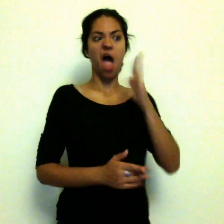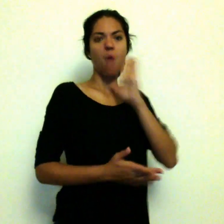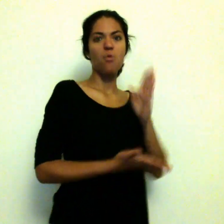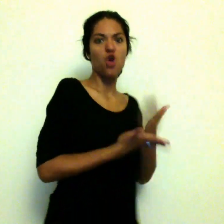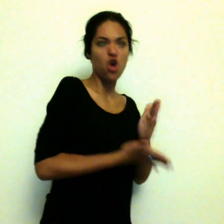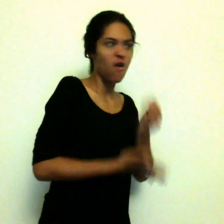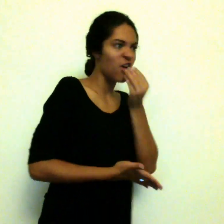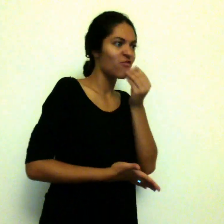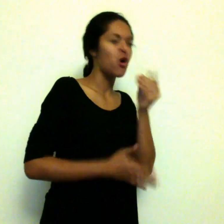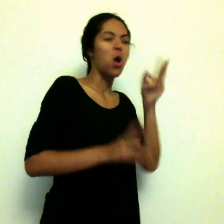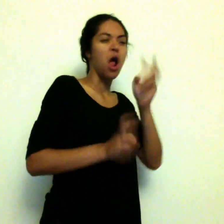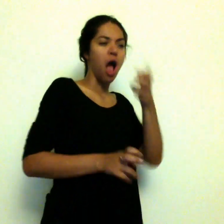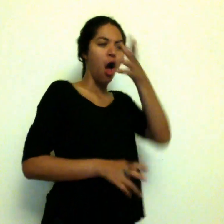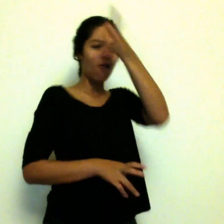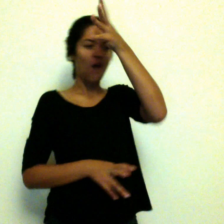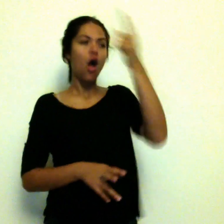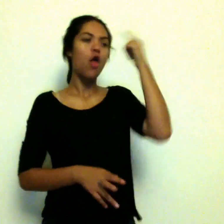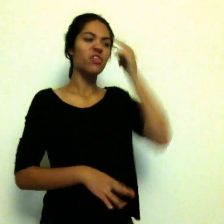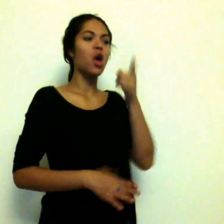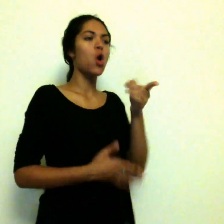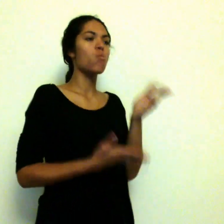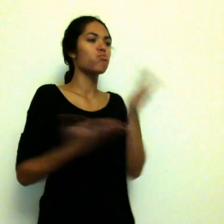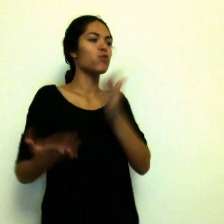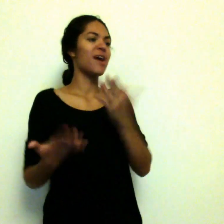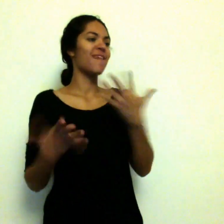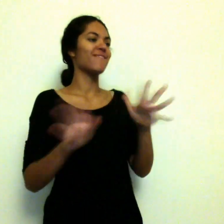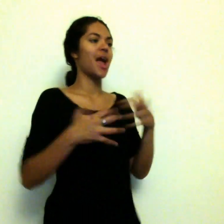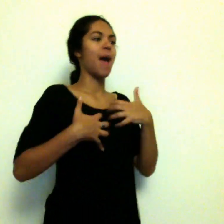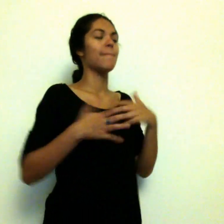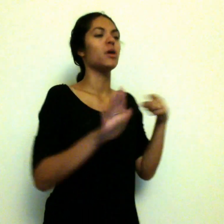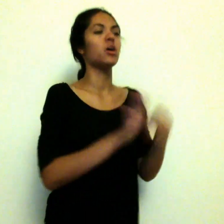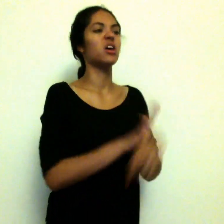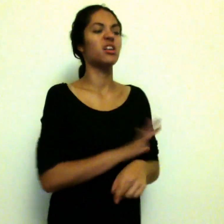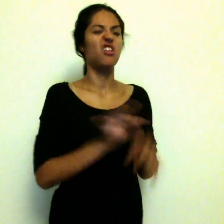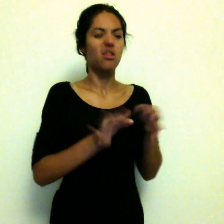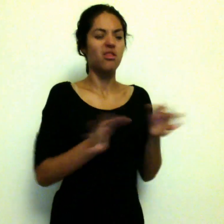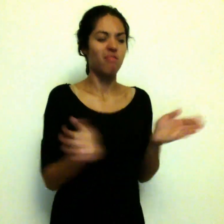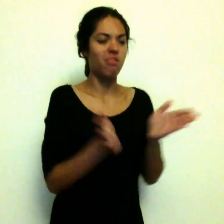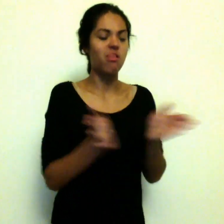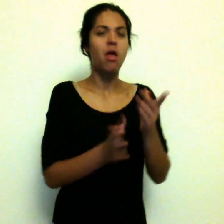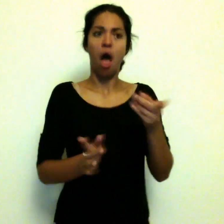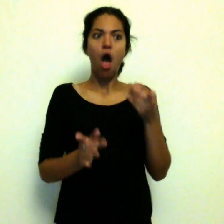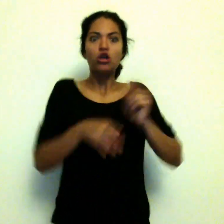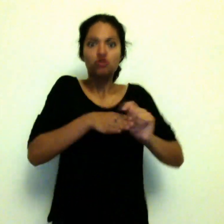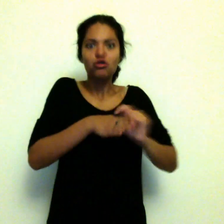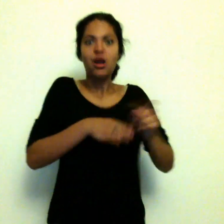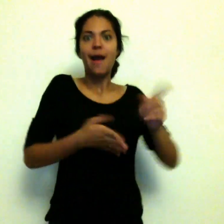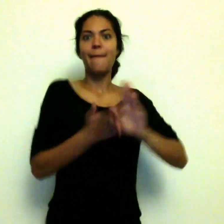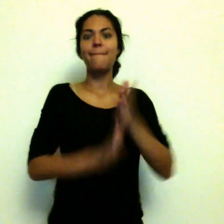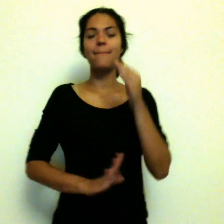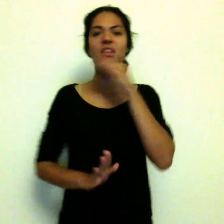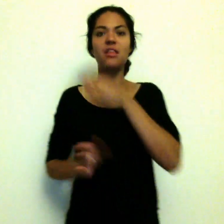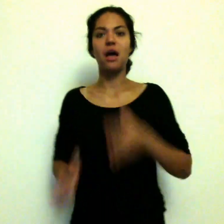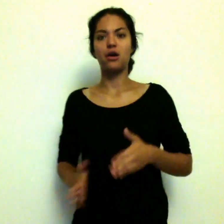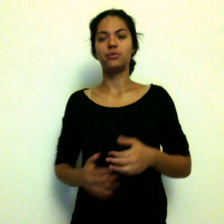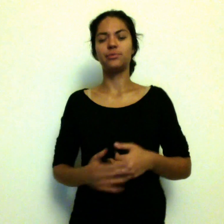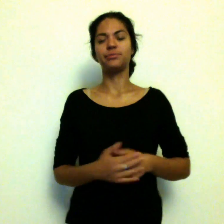to my friend one day that they had a problem in their school with a young boy who was constantly stealing. And so they decided to send for this boy's